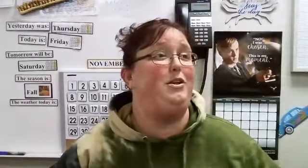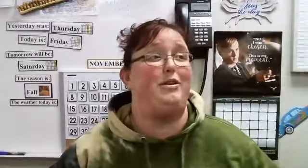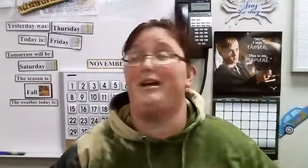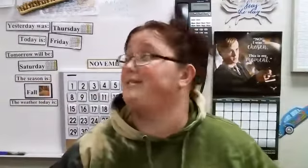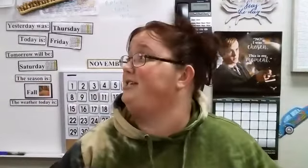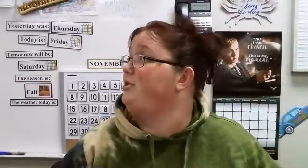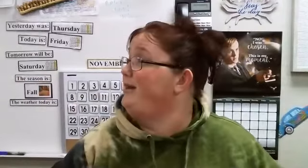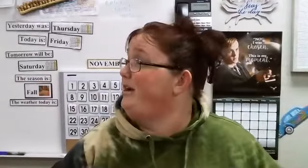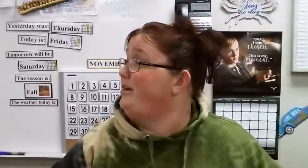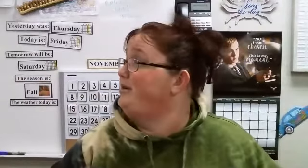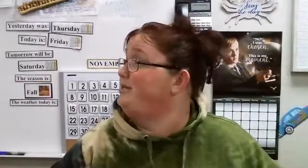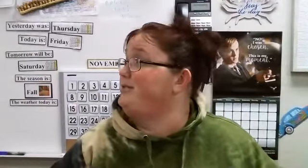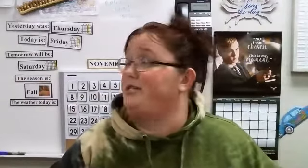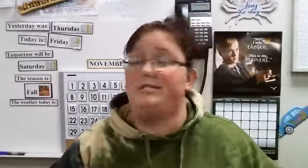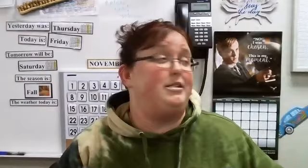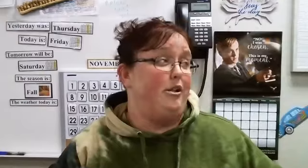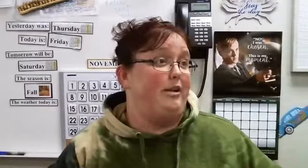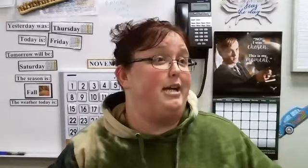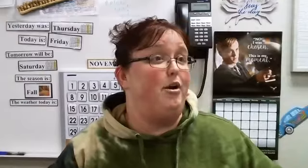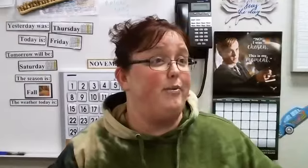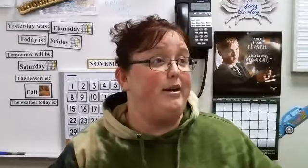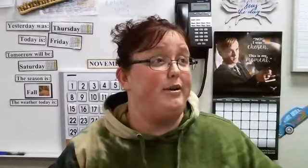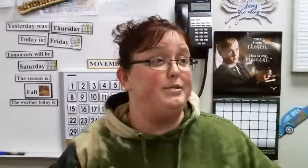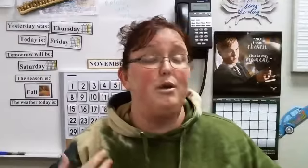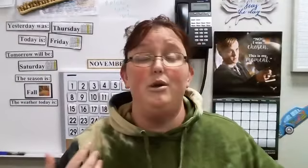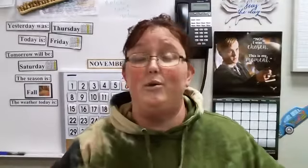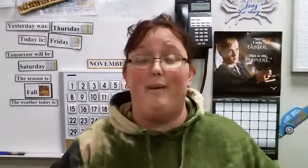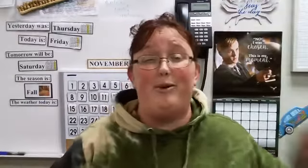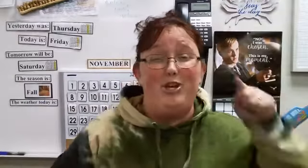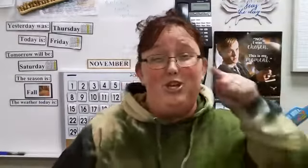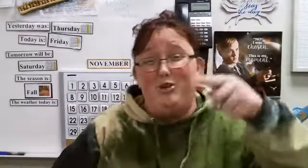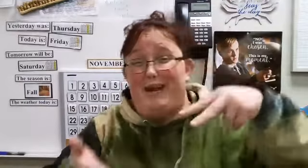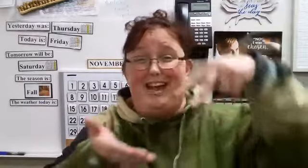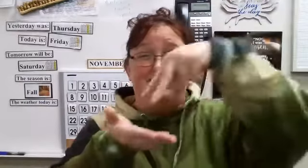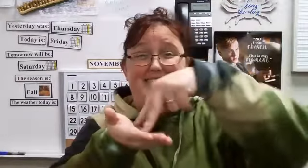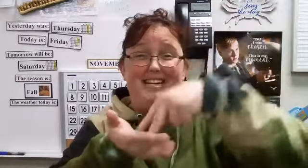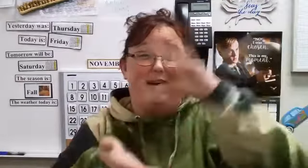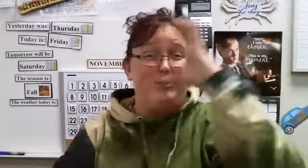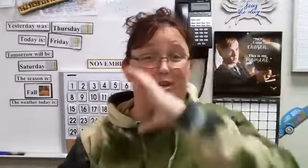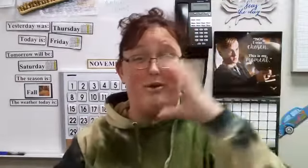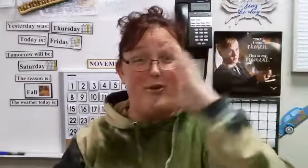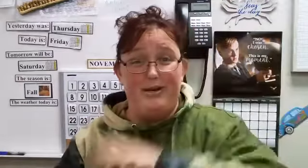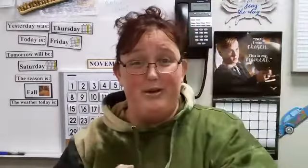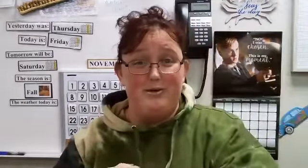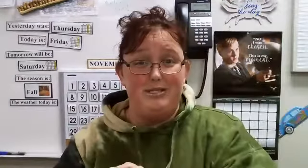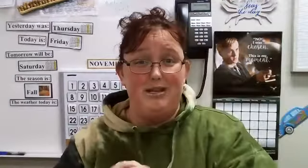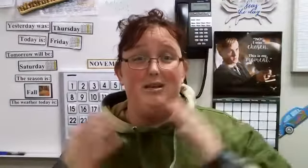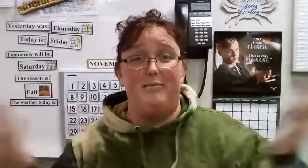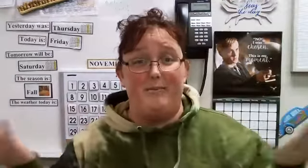You can look outside your windows. Miss Jessica's going to look outside her windows. Remember, you might have to stand up to look out your windows. But